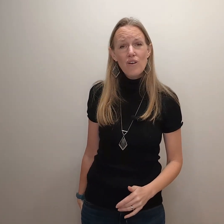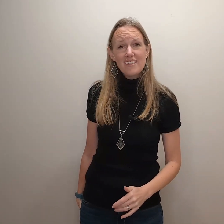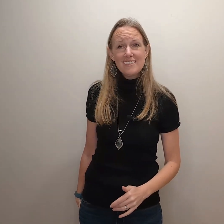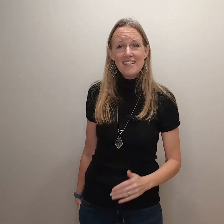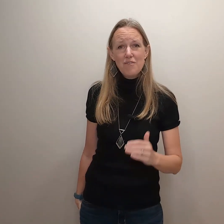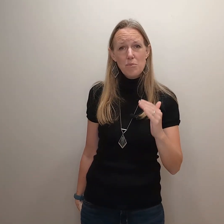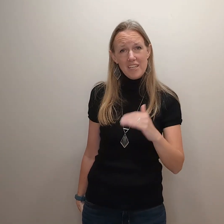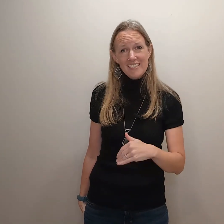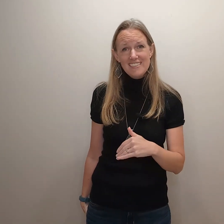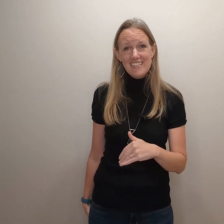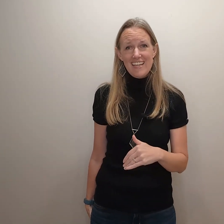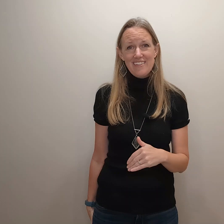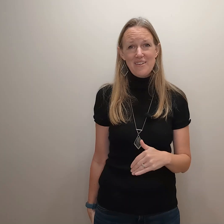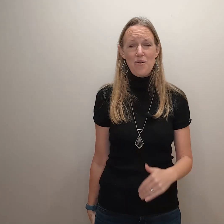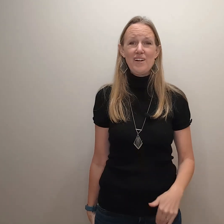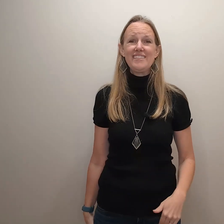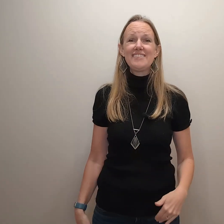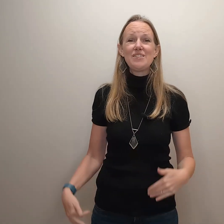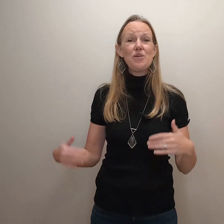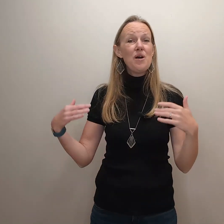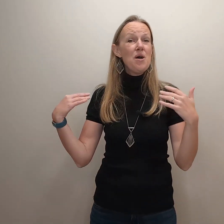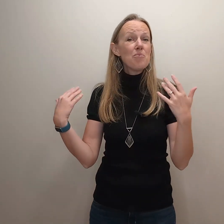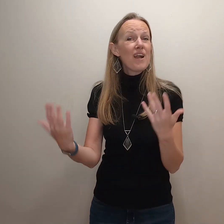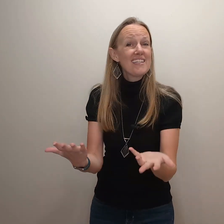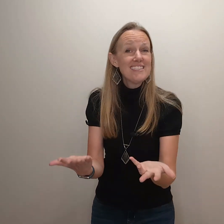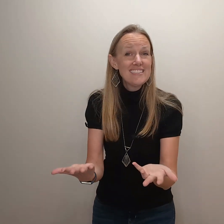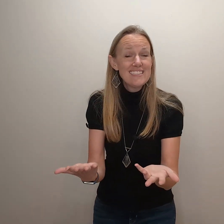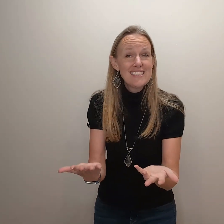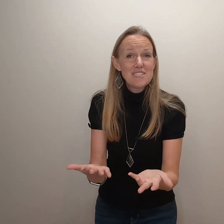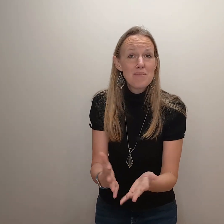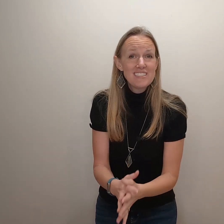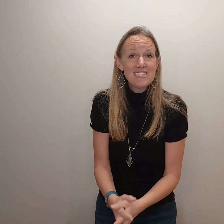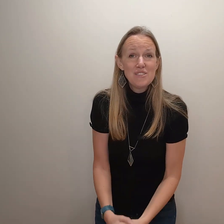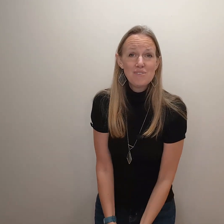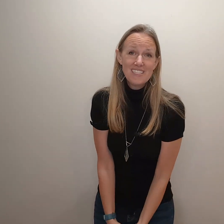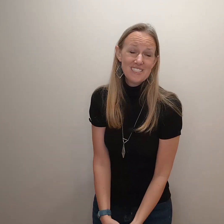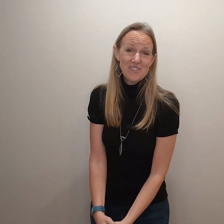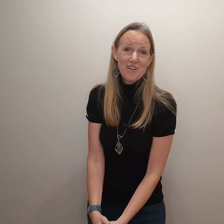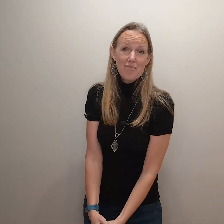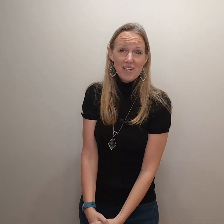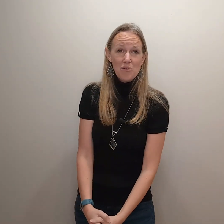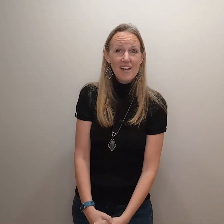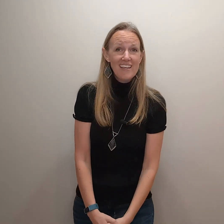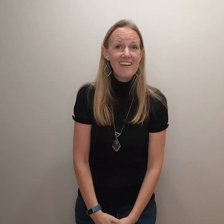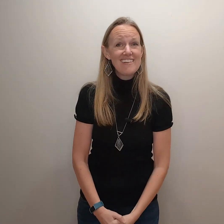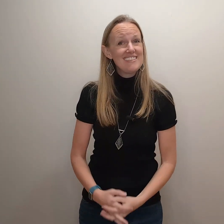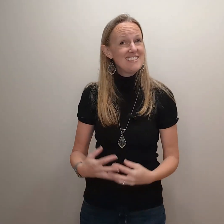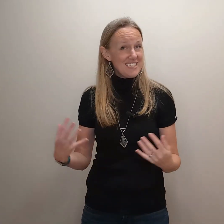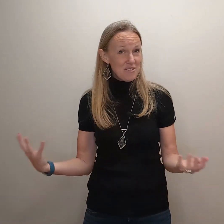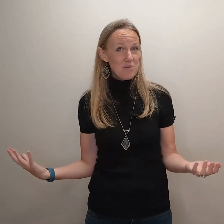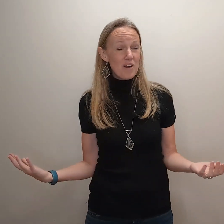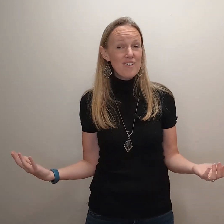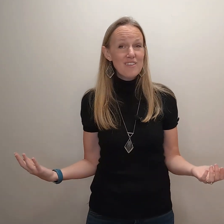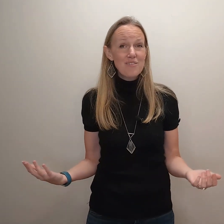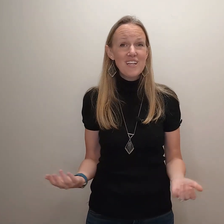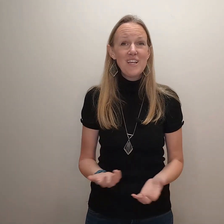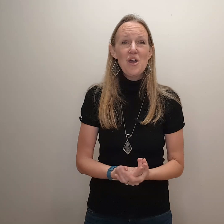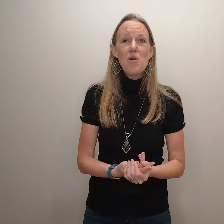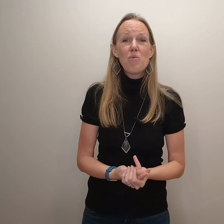chorus and then repeats the end of the chorus. So practice this as much as you need to. And when you're ready, I'm going to see you in part 3, where